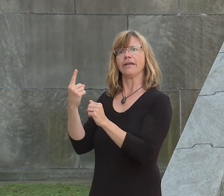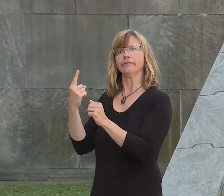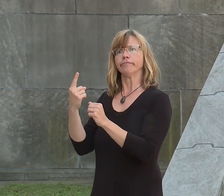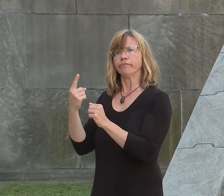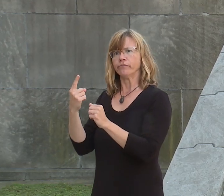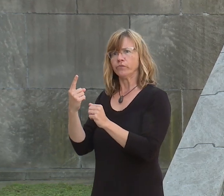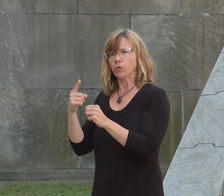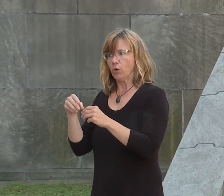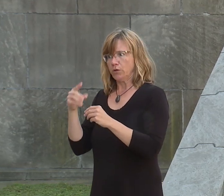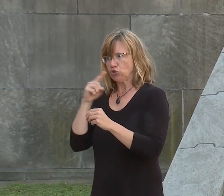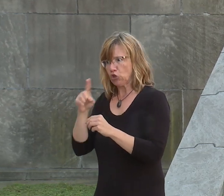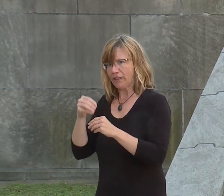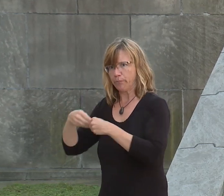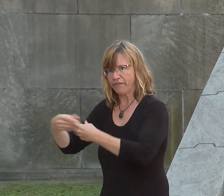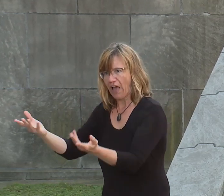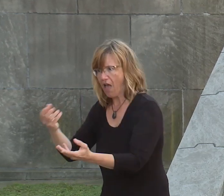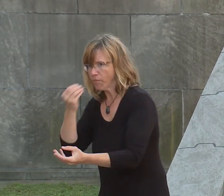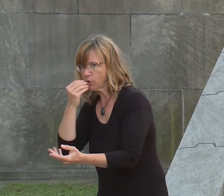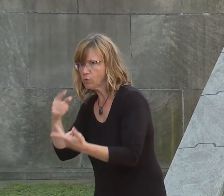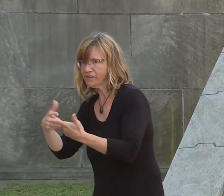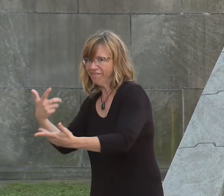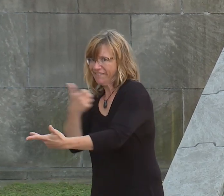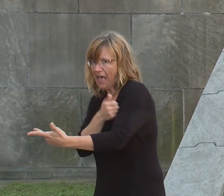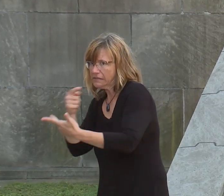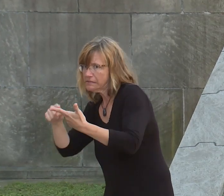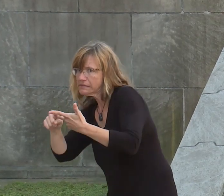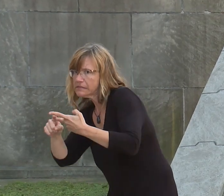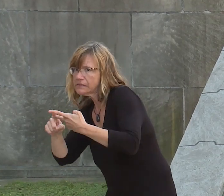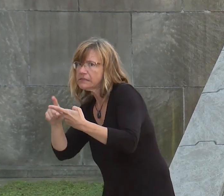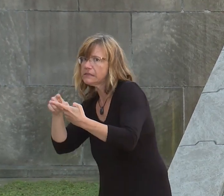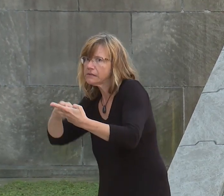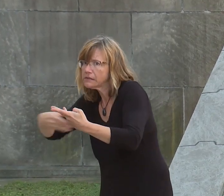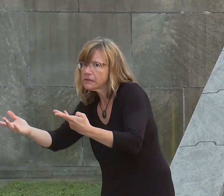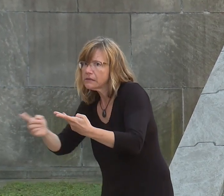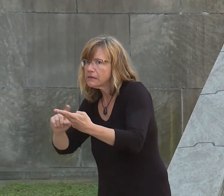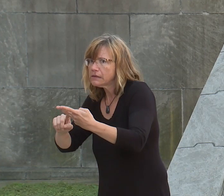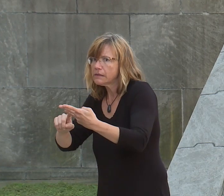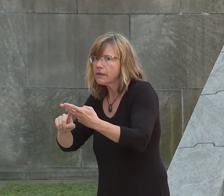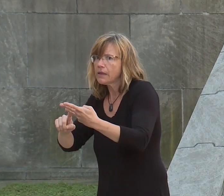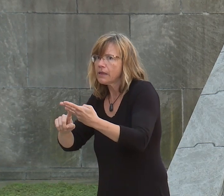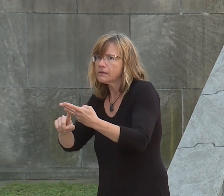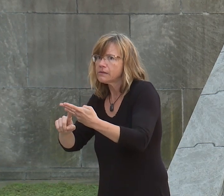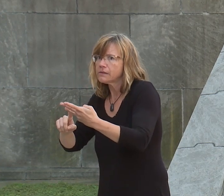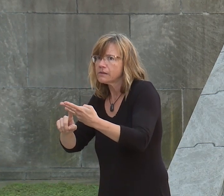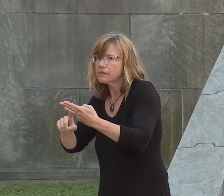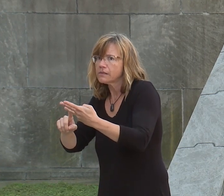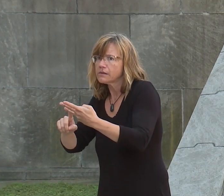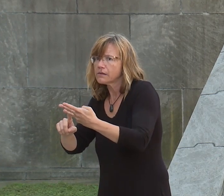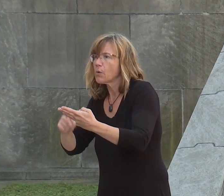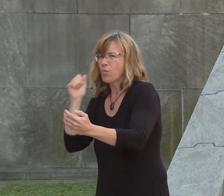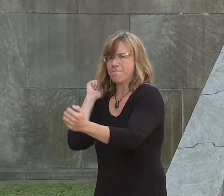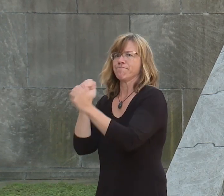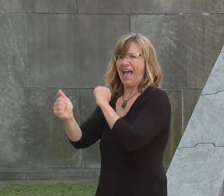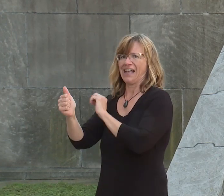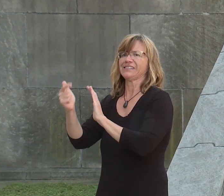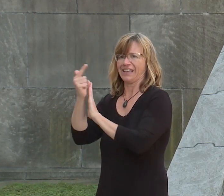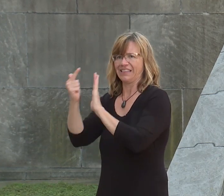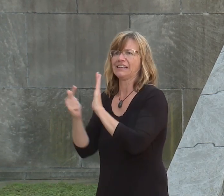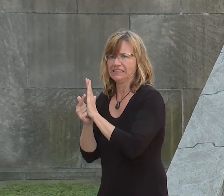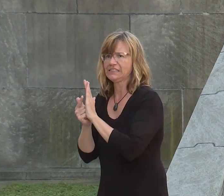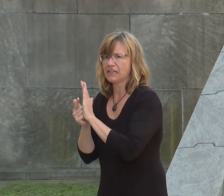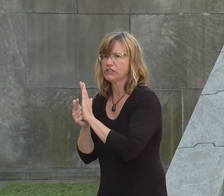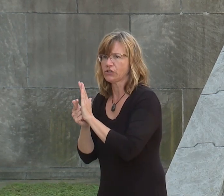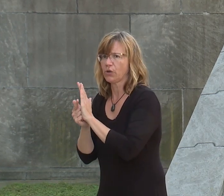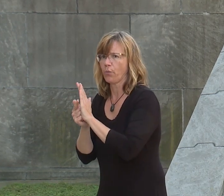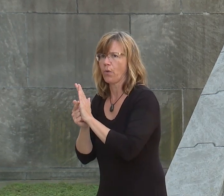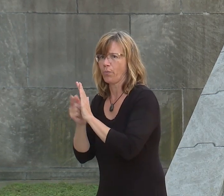the vaccine. She talked to you about the legislation that we passed to make sure that those folks are the first brought back to work as things